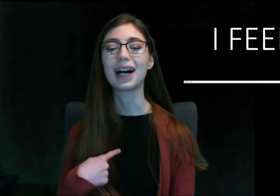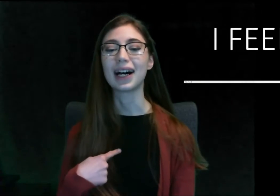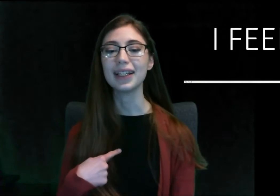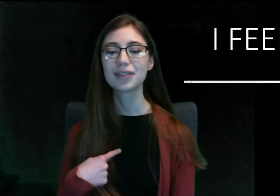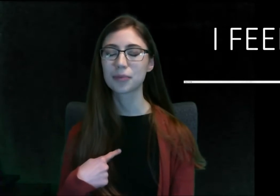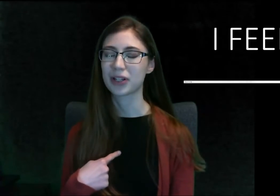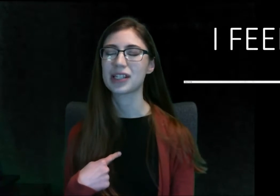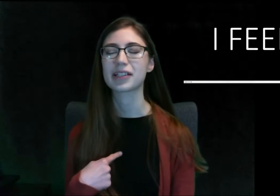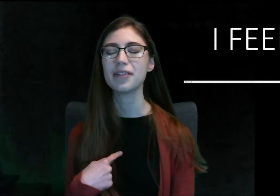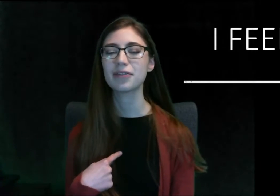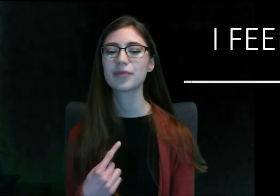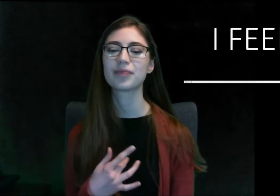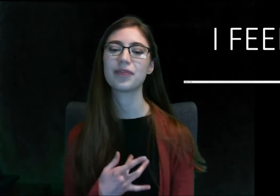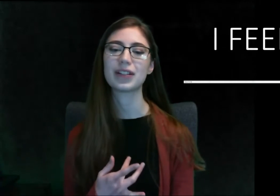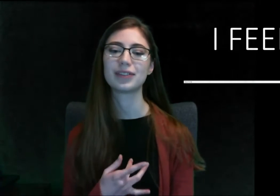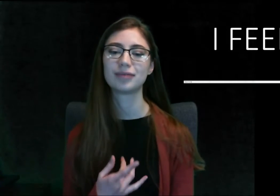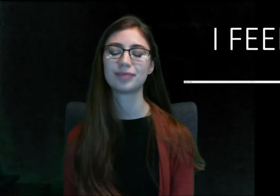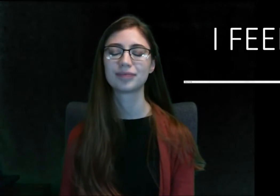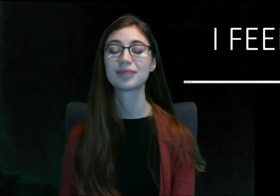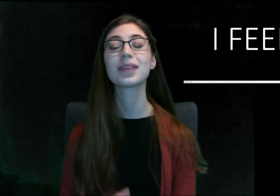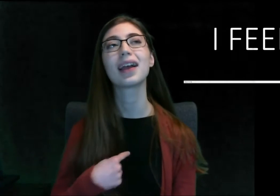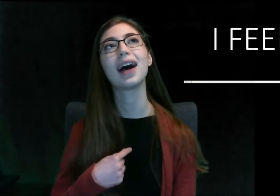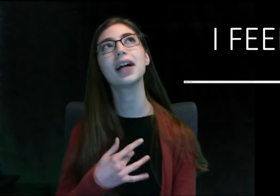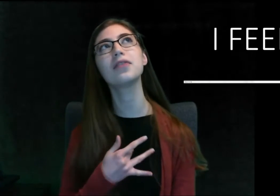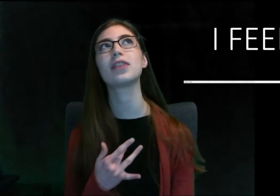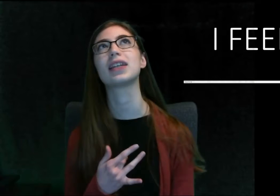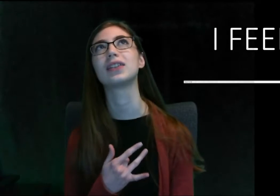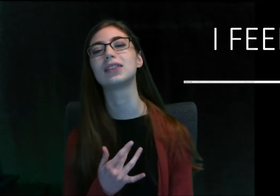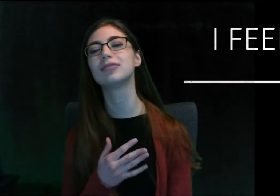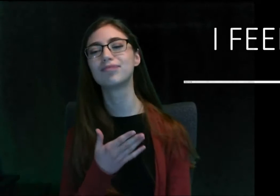I, point to yourself, feel. I feel